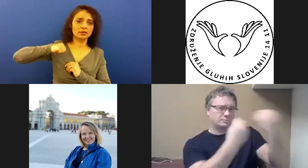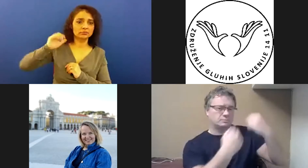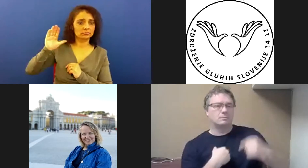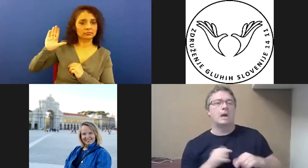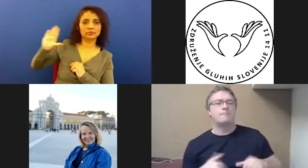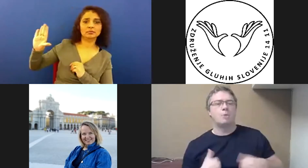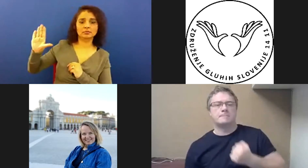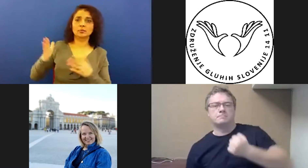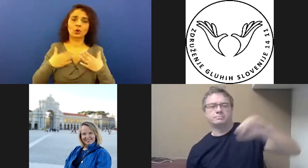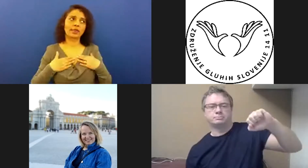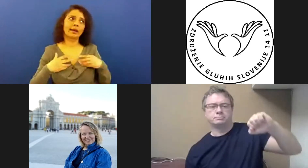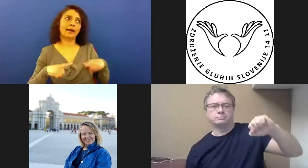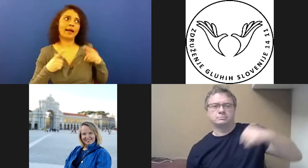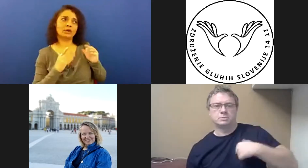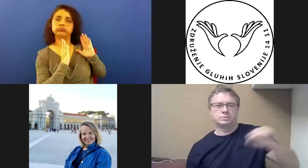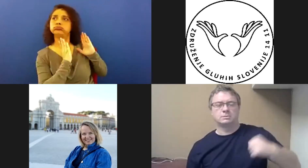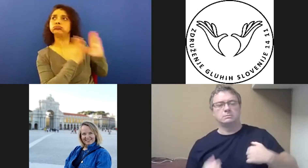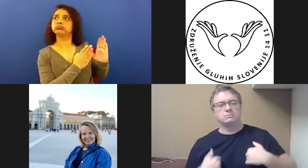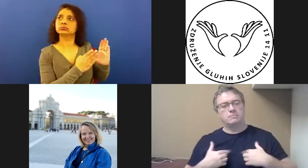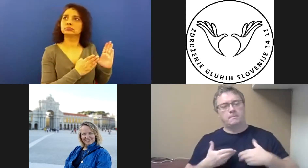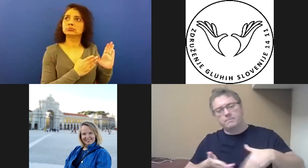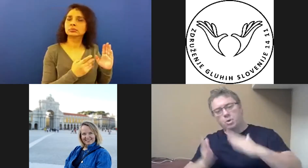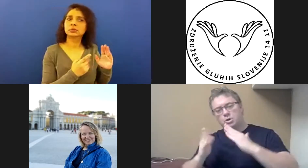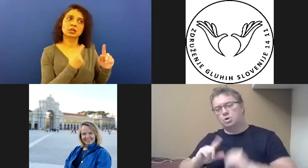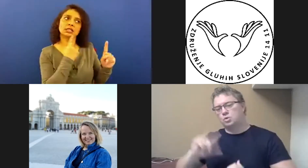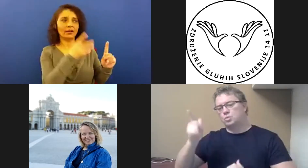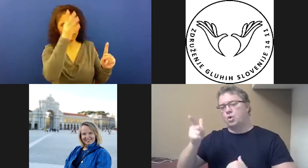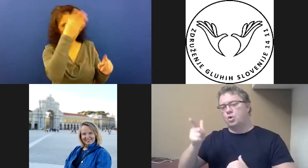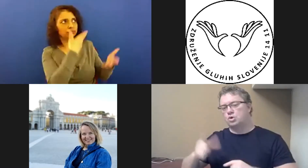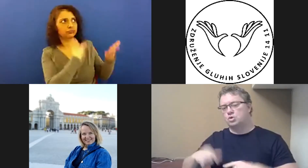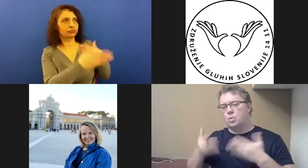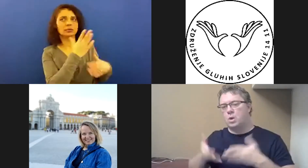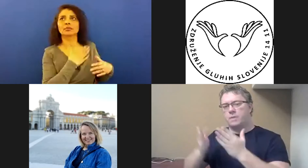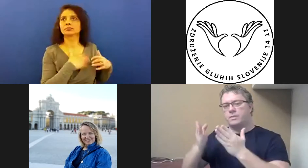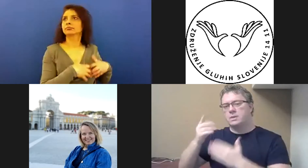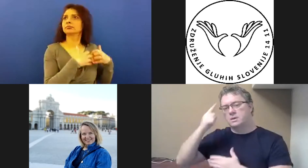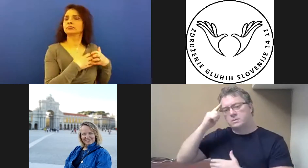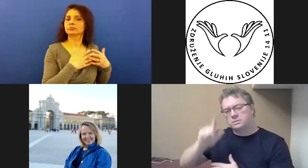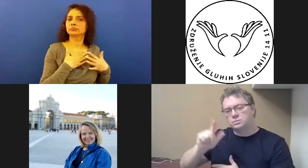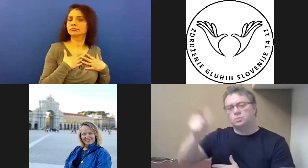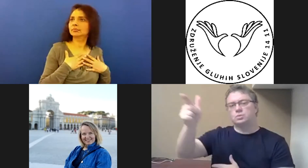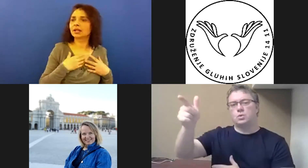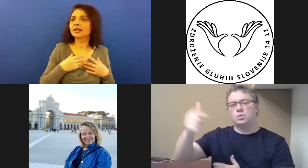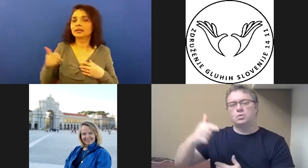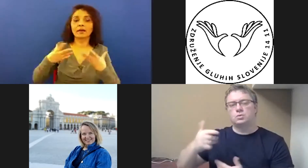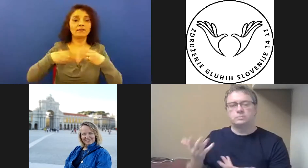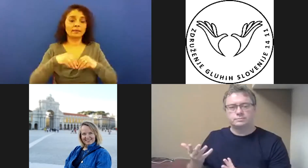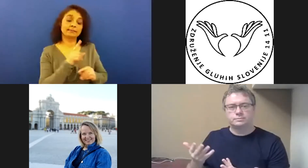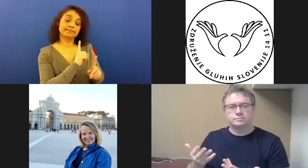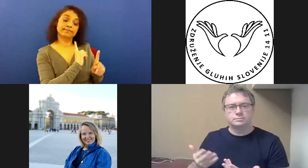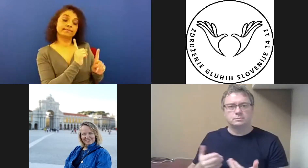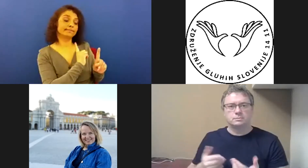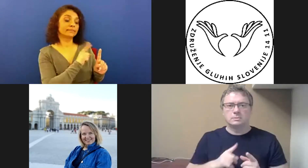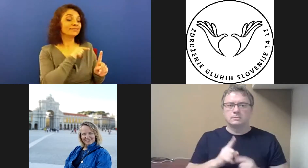My family thought I would continue respecting the traditions, but I decided differently. I listened to my